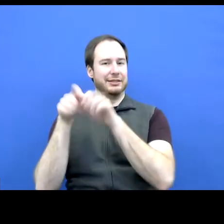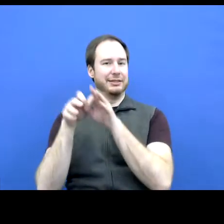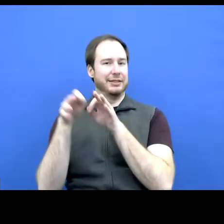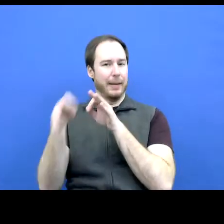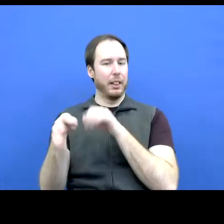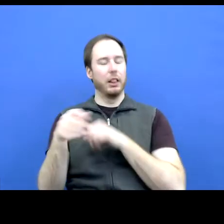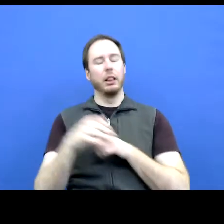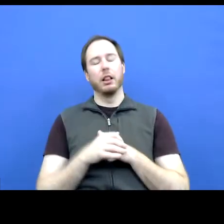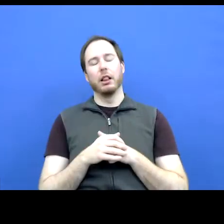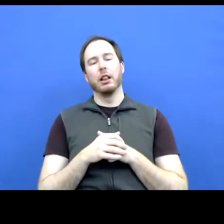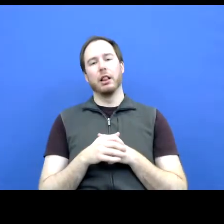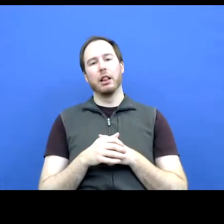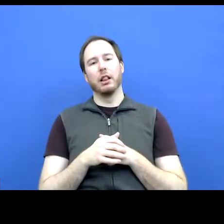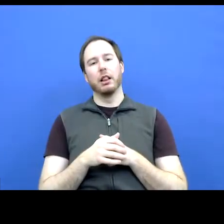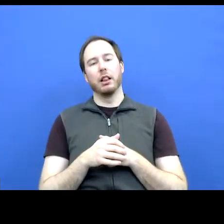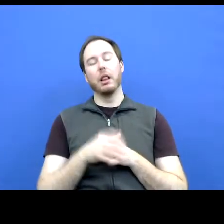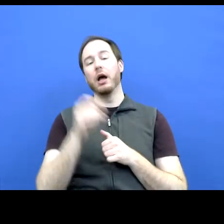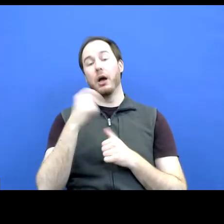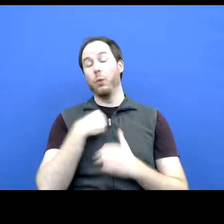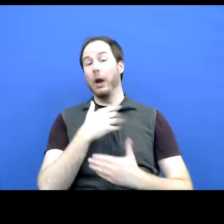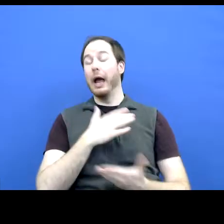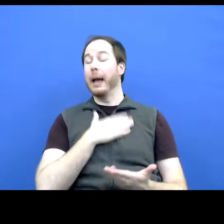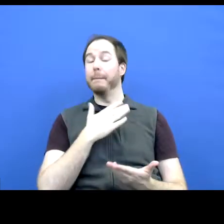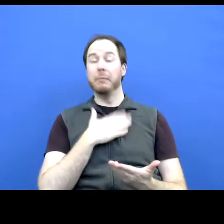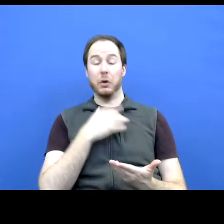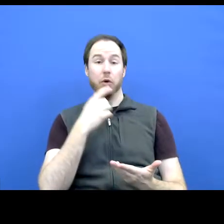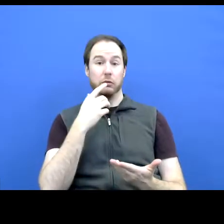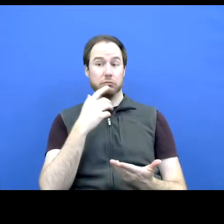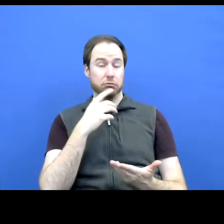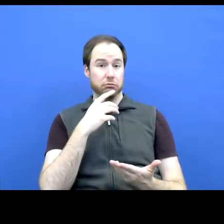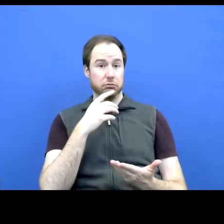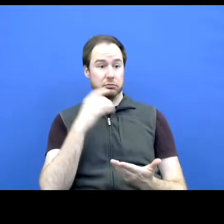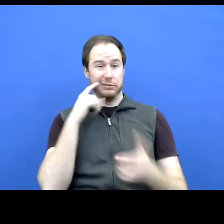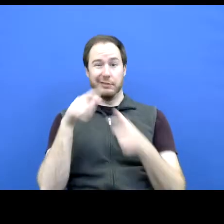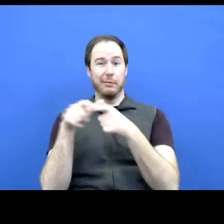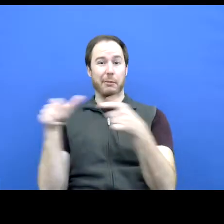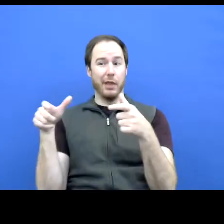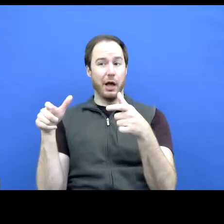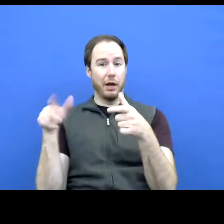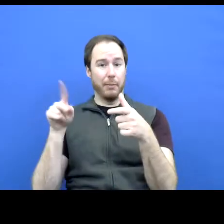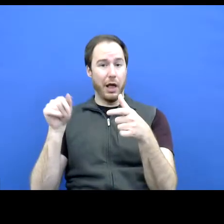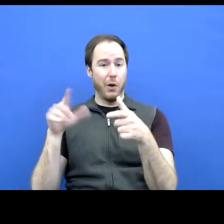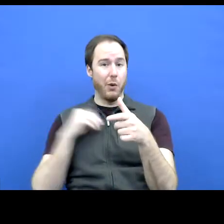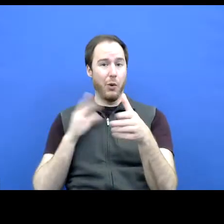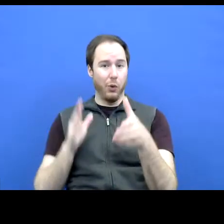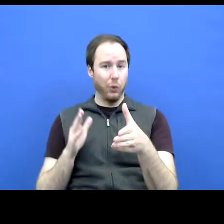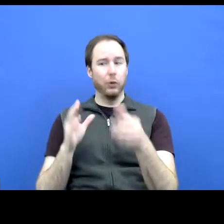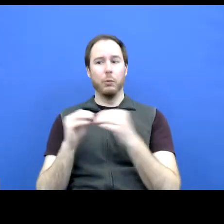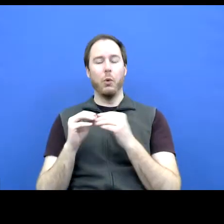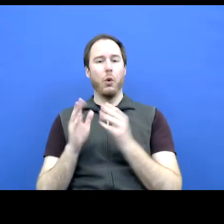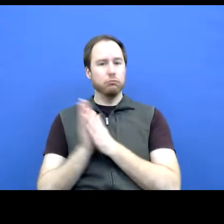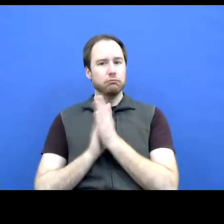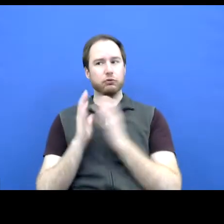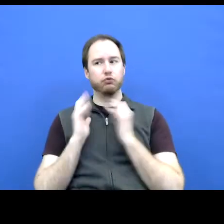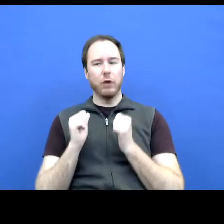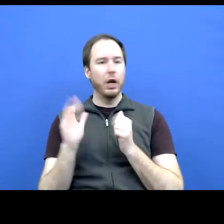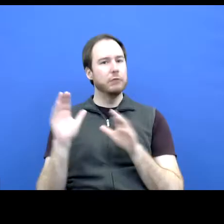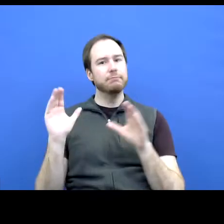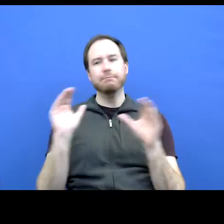say, very happy to see when plaza owners are aggressive in trying